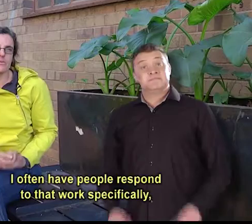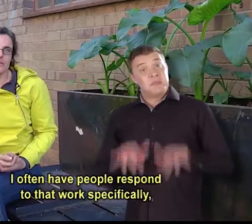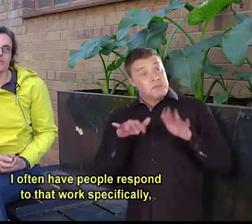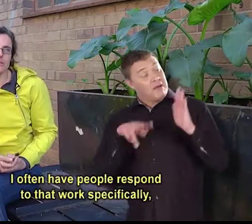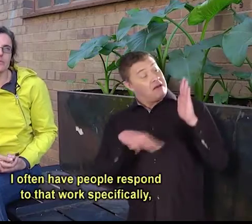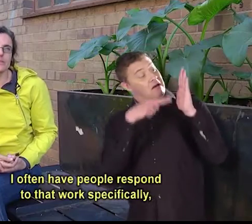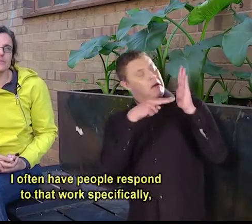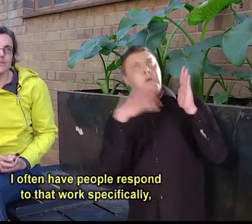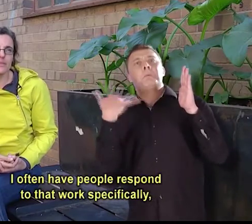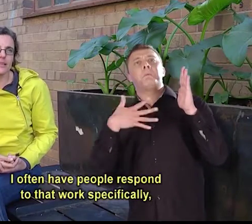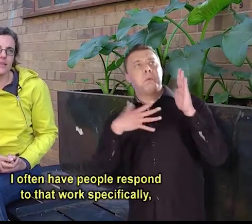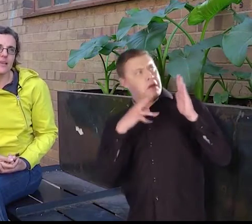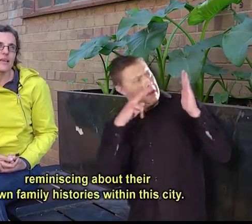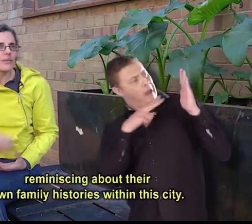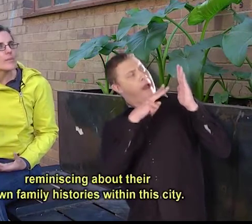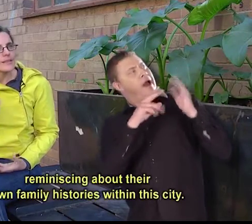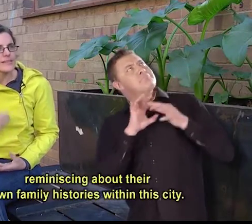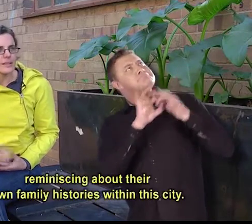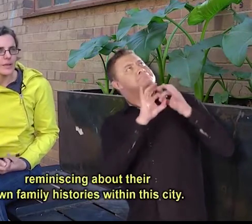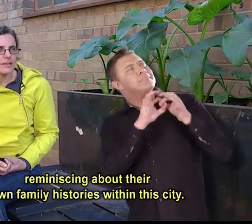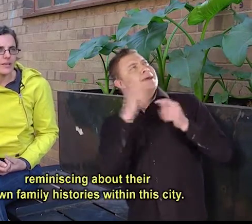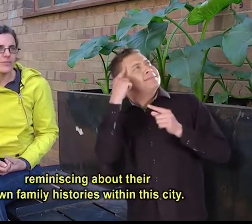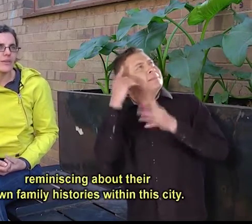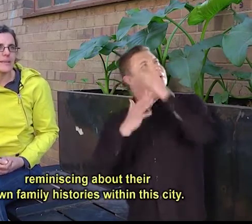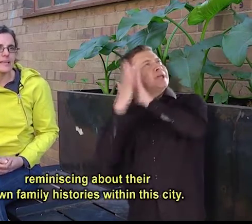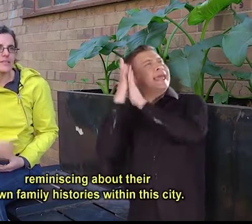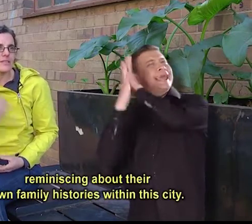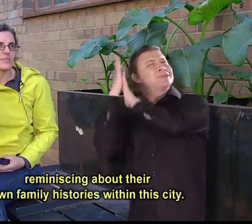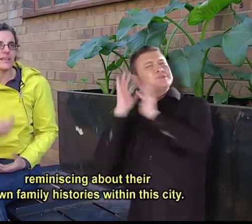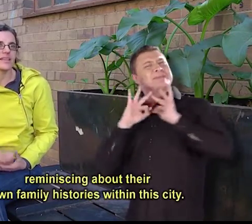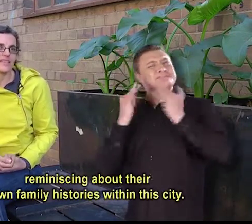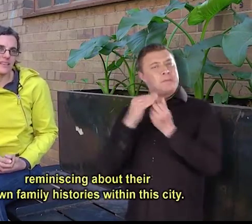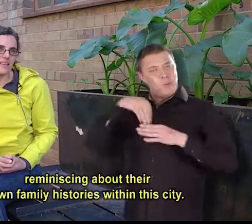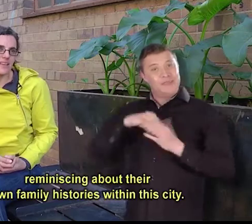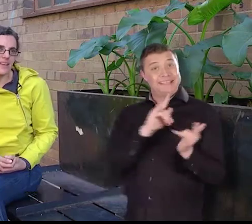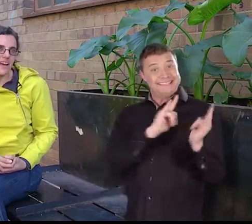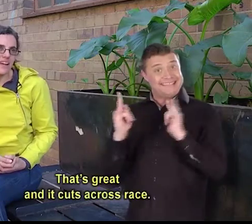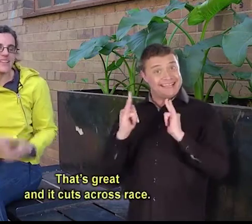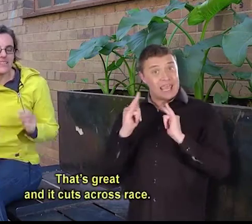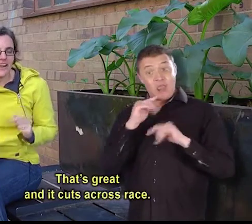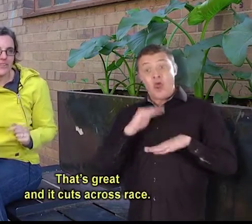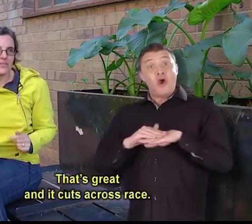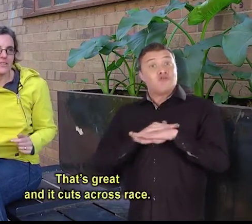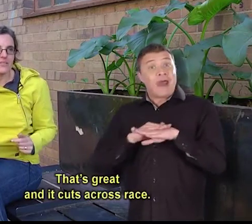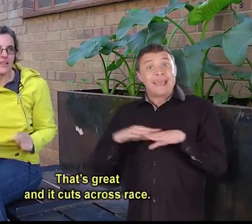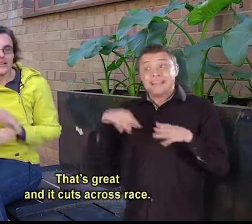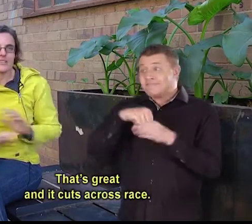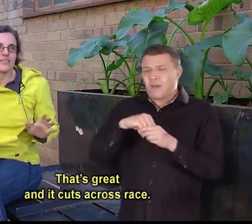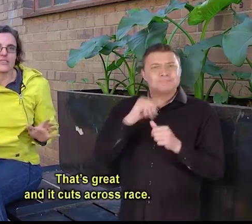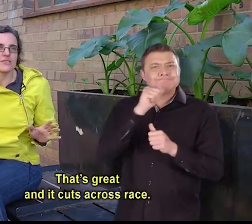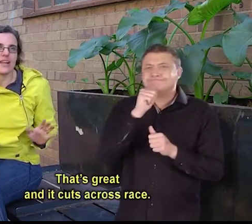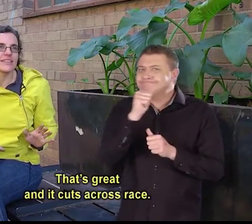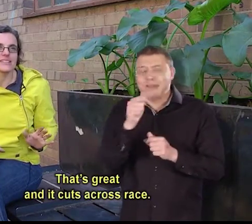People respond to that work specifically reminiscing about their own family histories within the city. And that's great because it